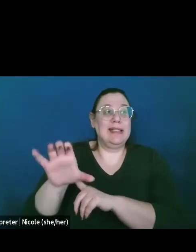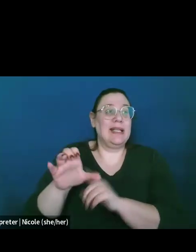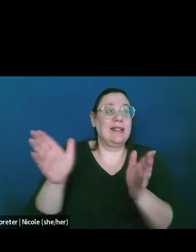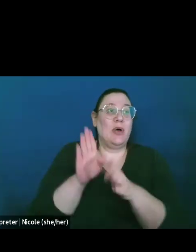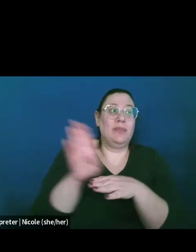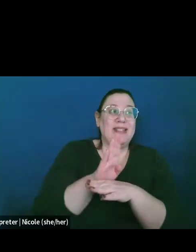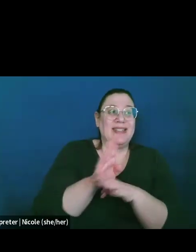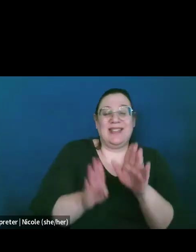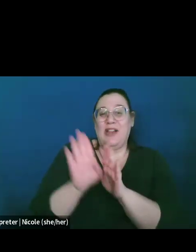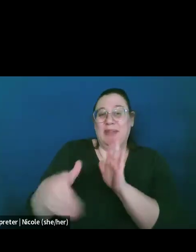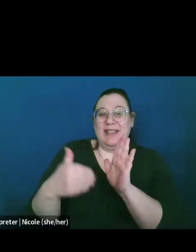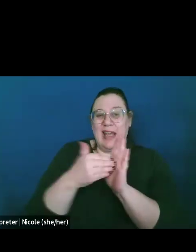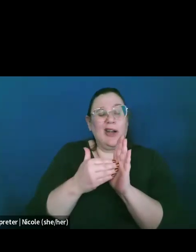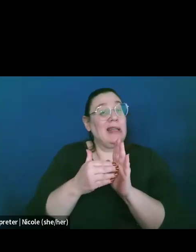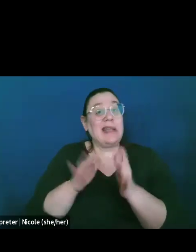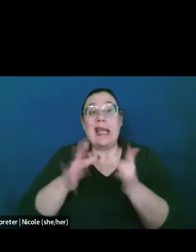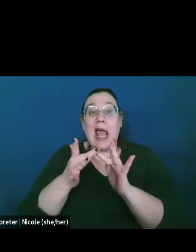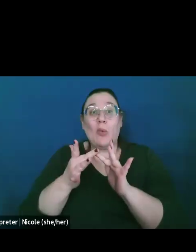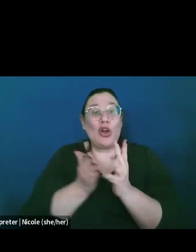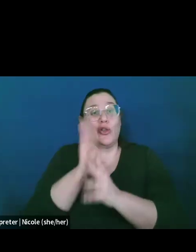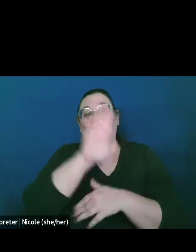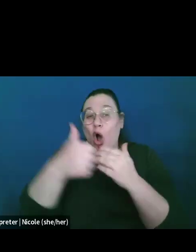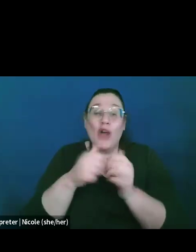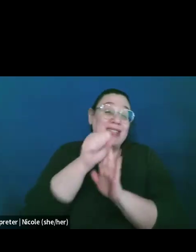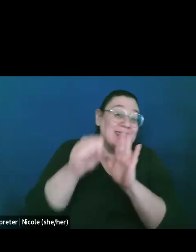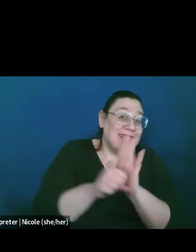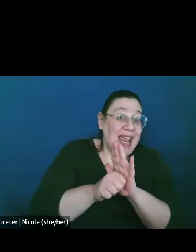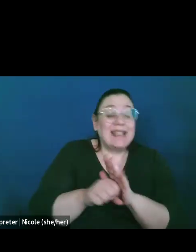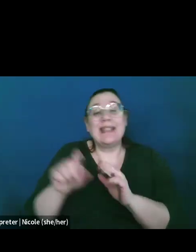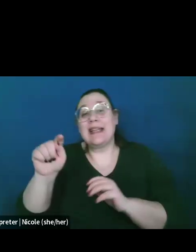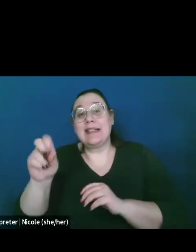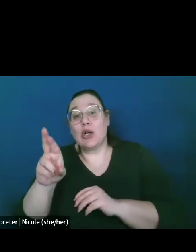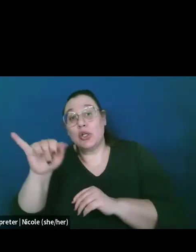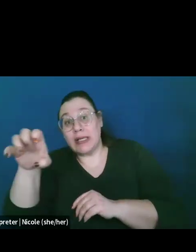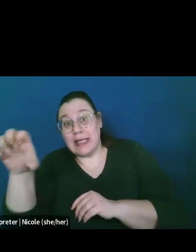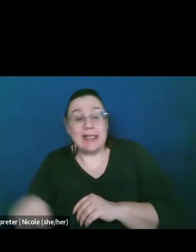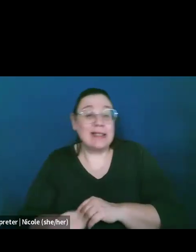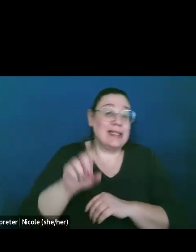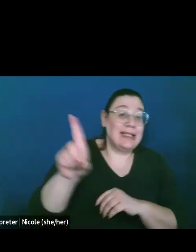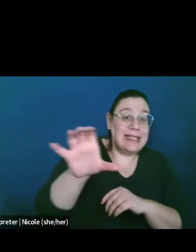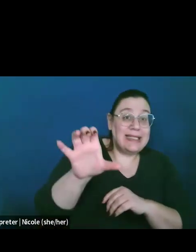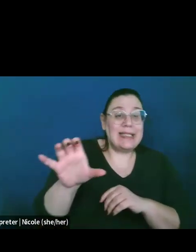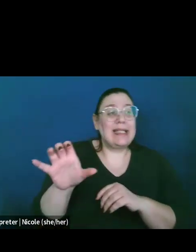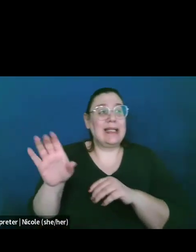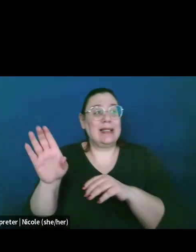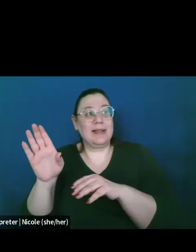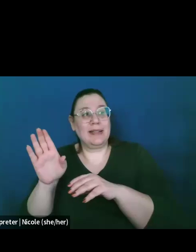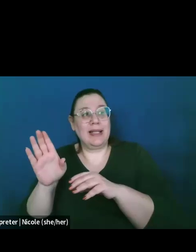there's a national network across every state and territory in the District of Columbia of small business development centers